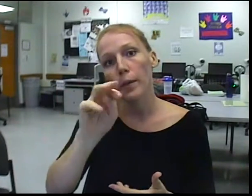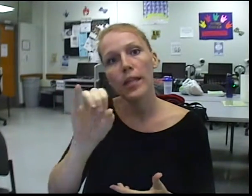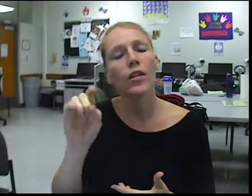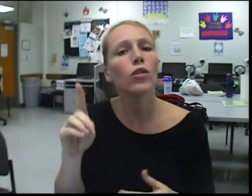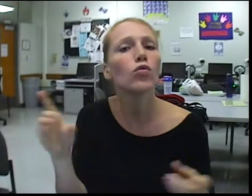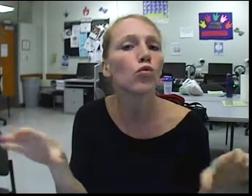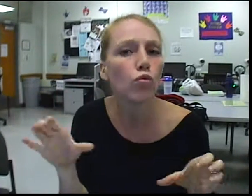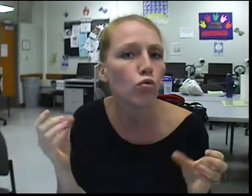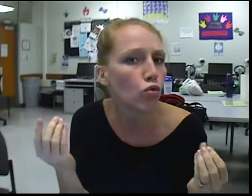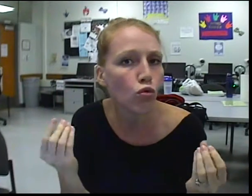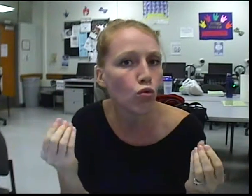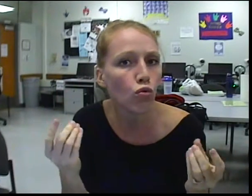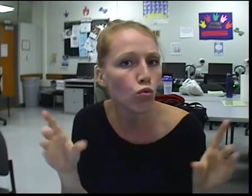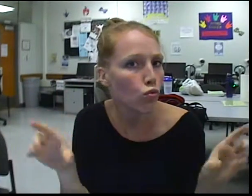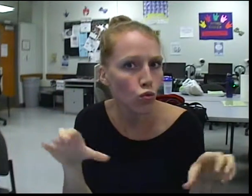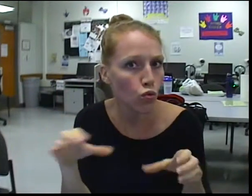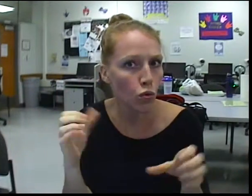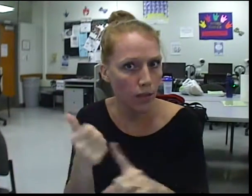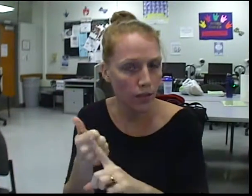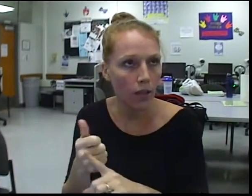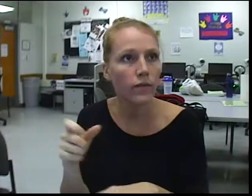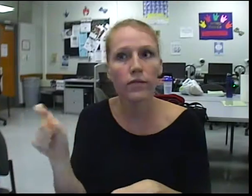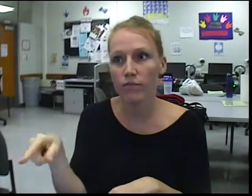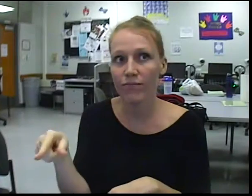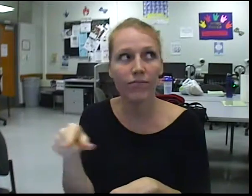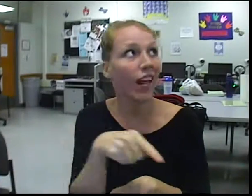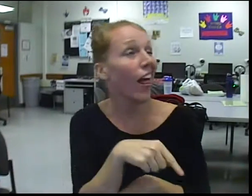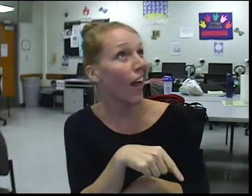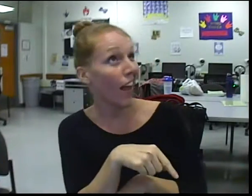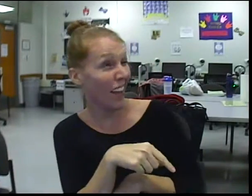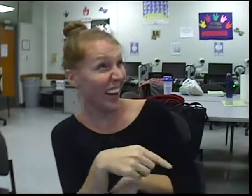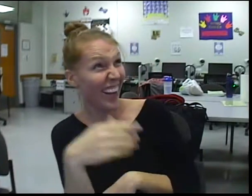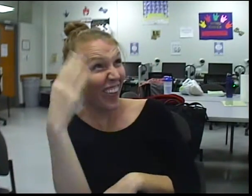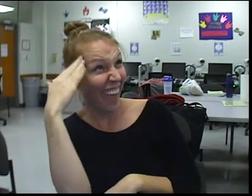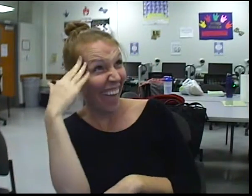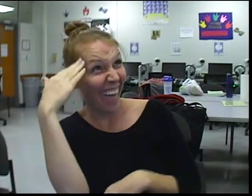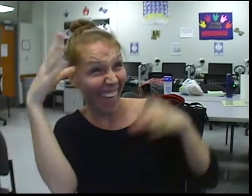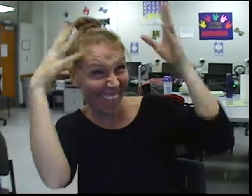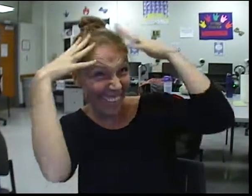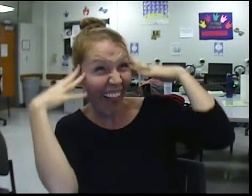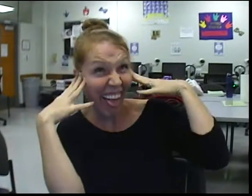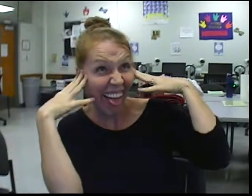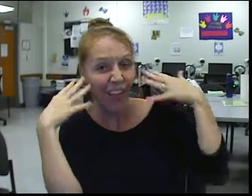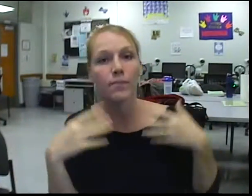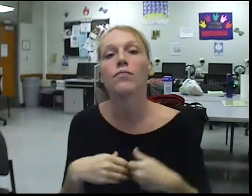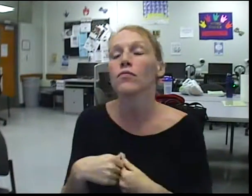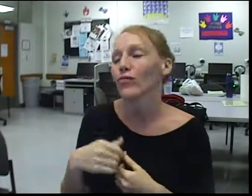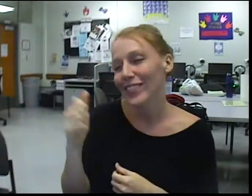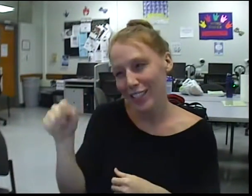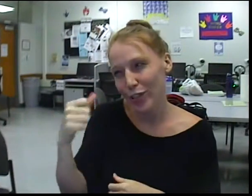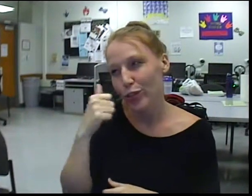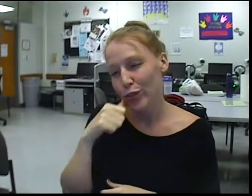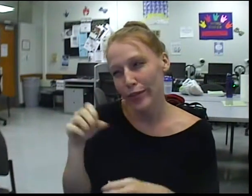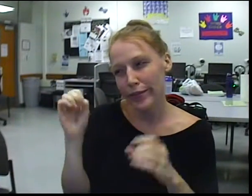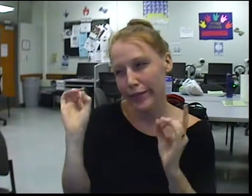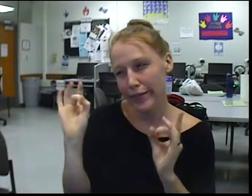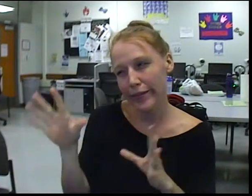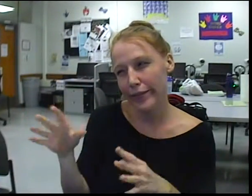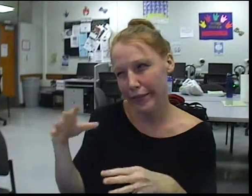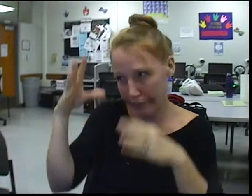Okay. Those girls are hated when you hair gets flat. Other thing, you go outside, and would you rather be outside working